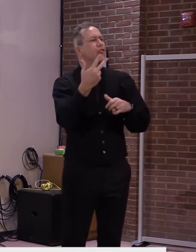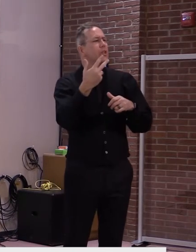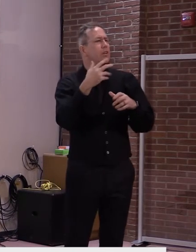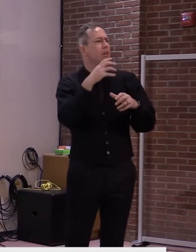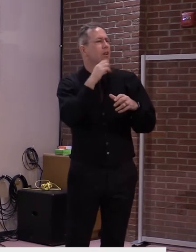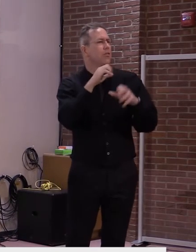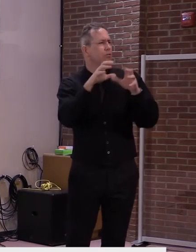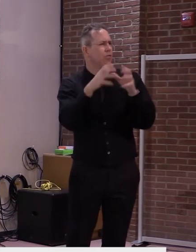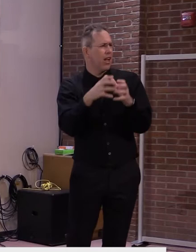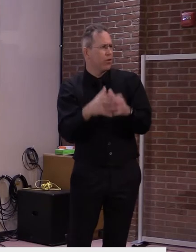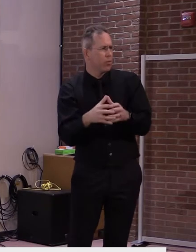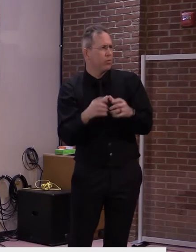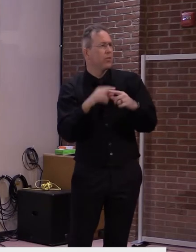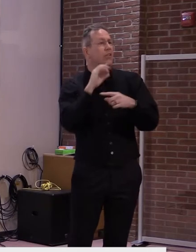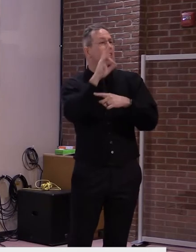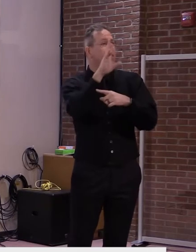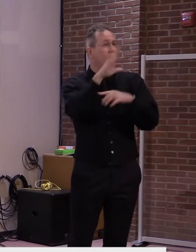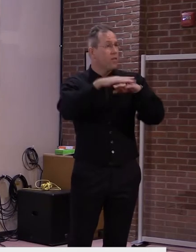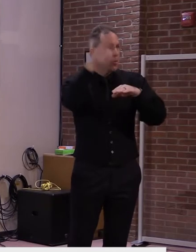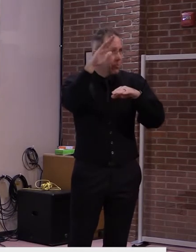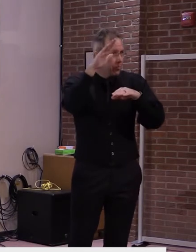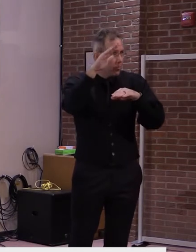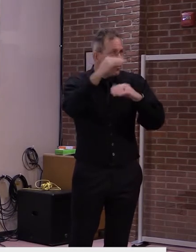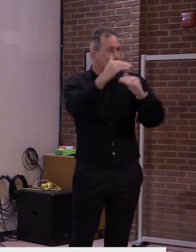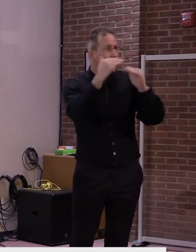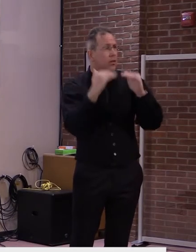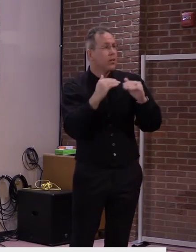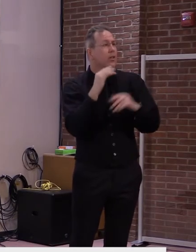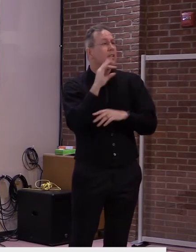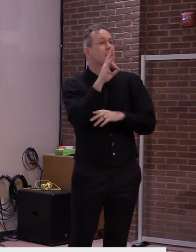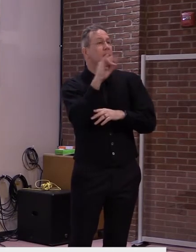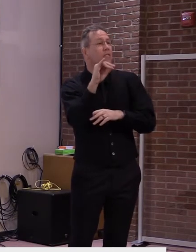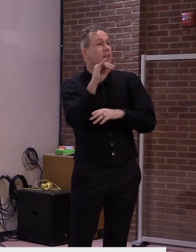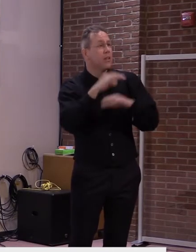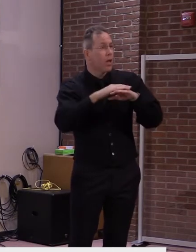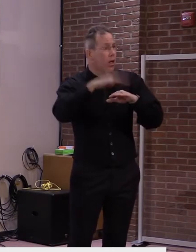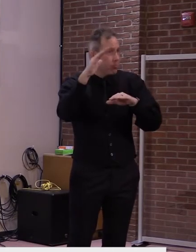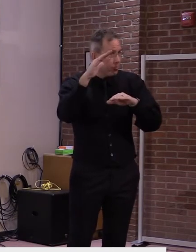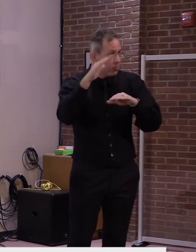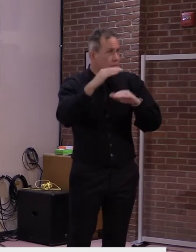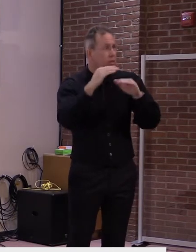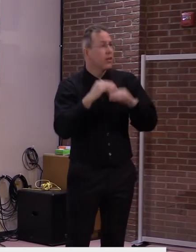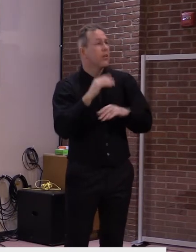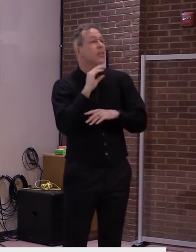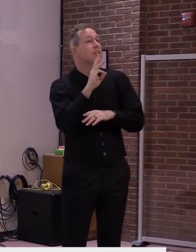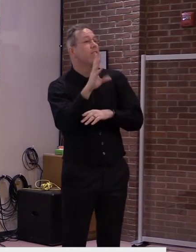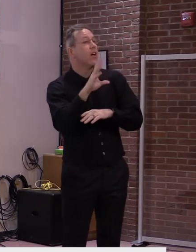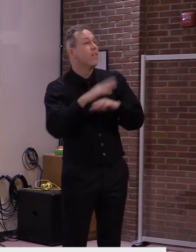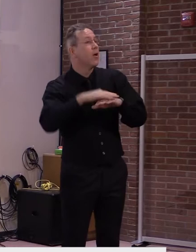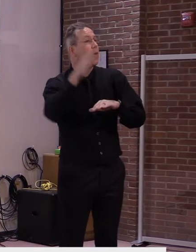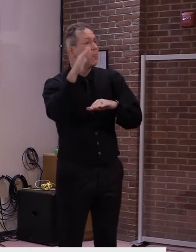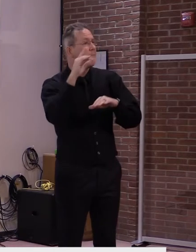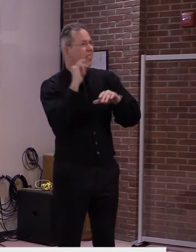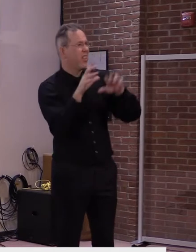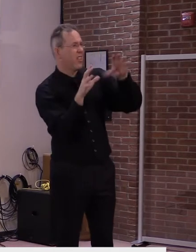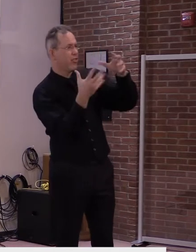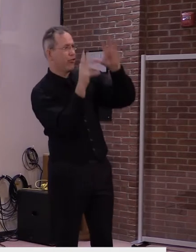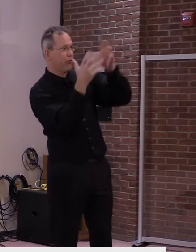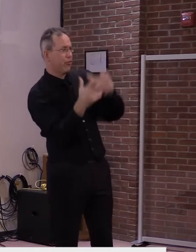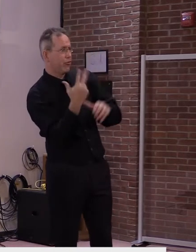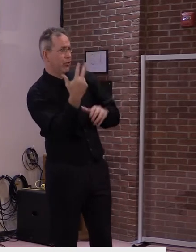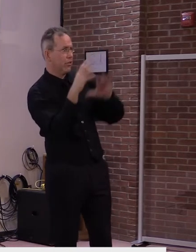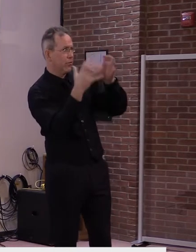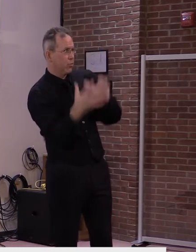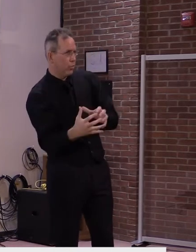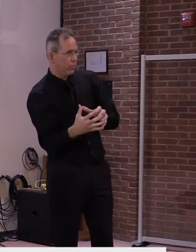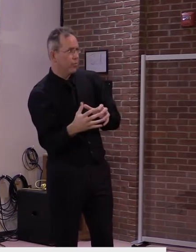years old and older, 70 years old and older, and 65 years old and older, done with